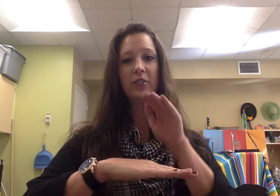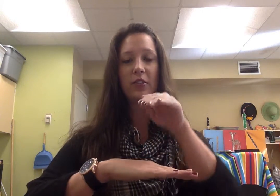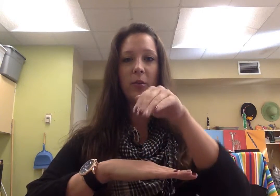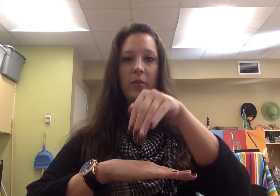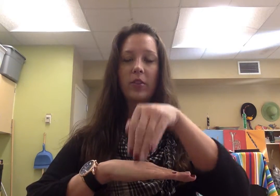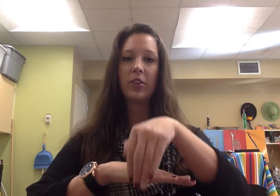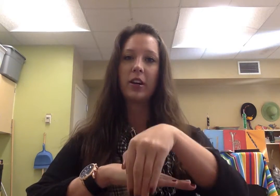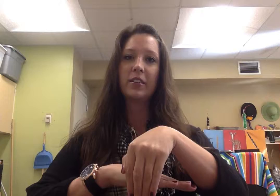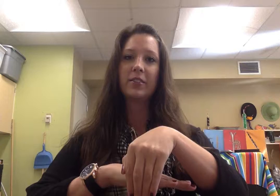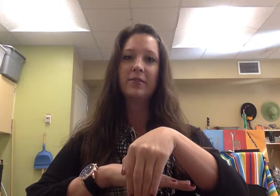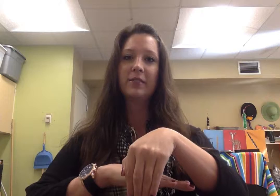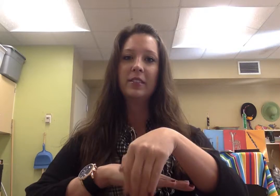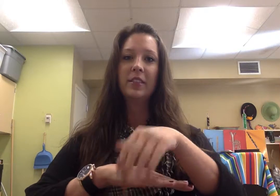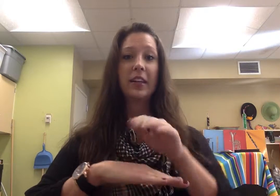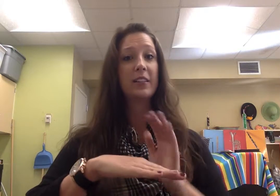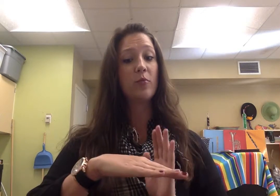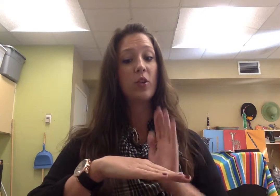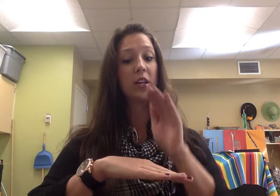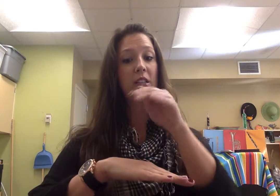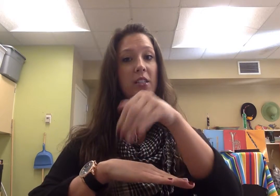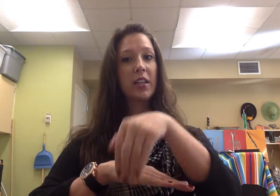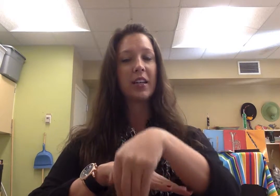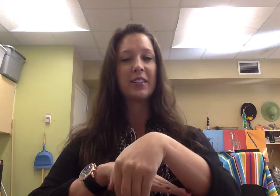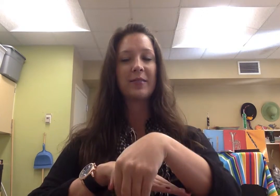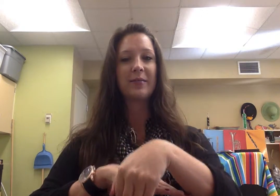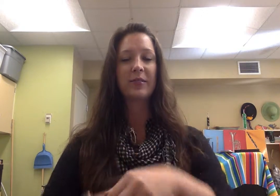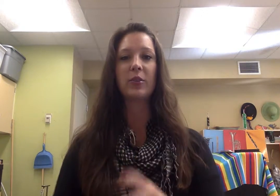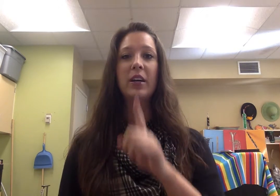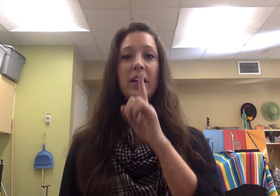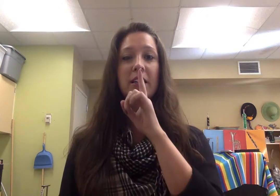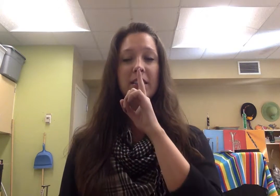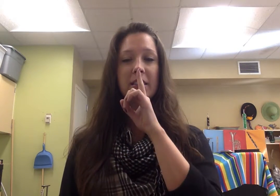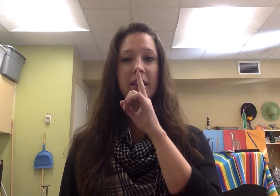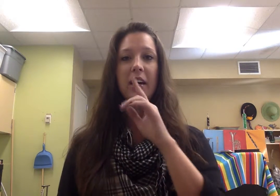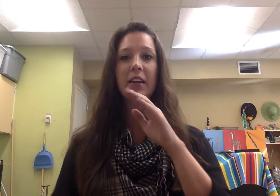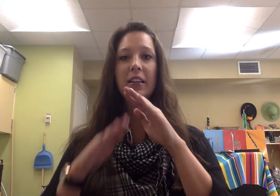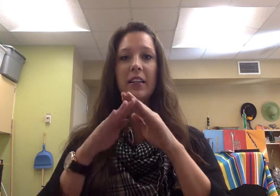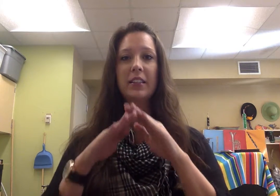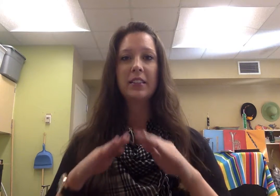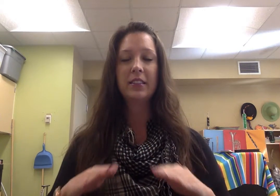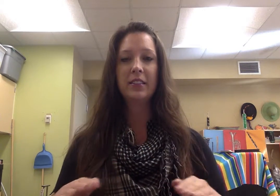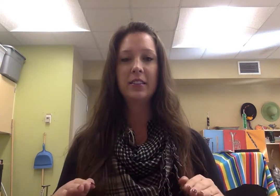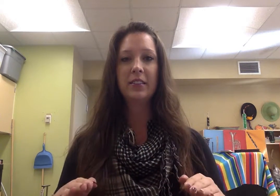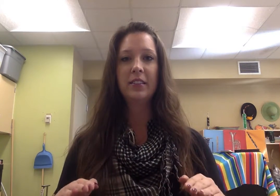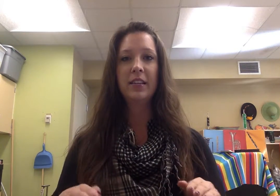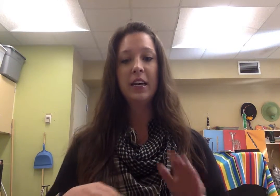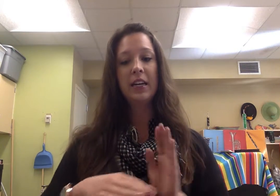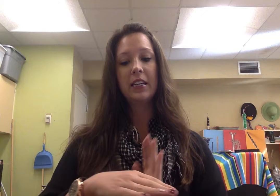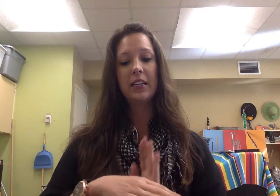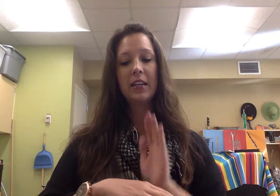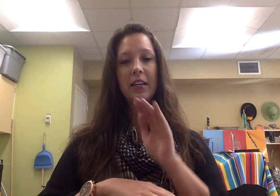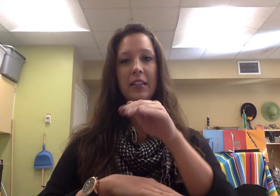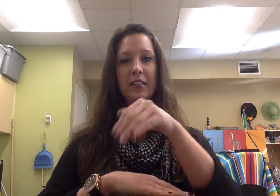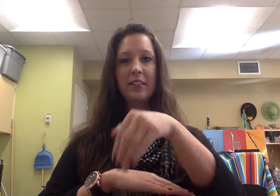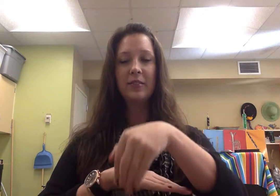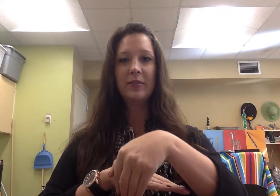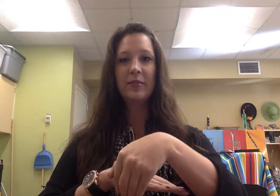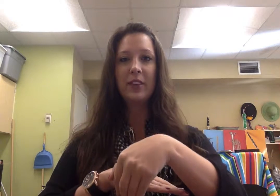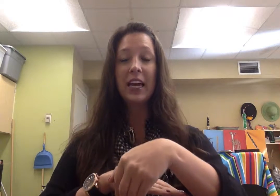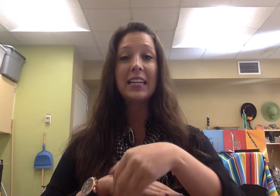just go over your hand. Morning to night. So silent night.